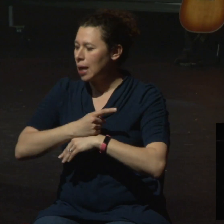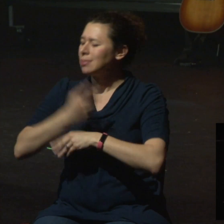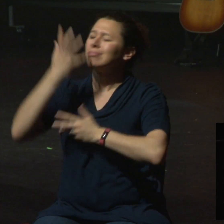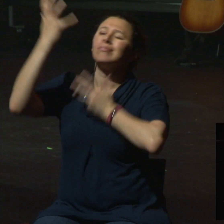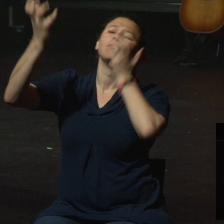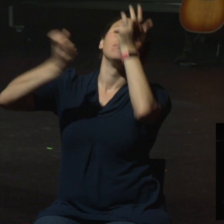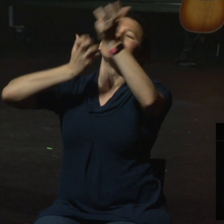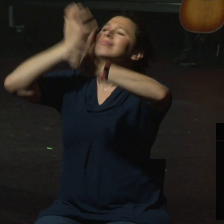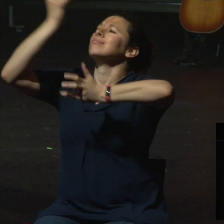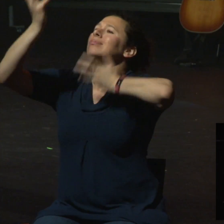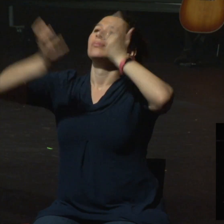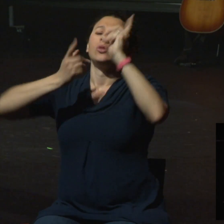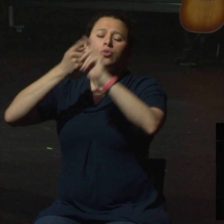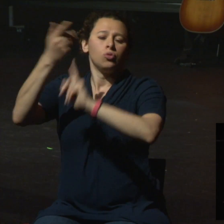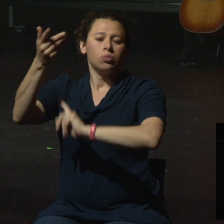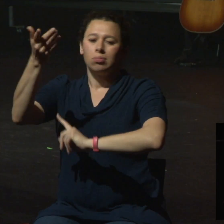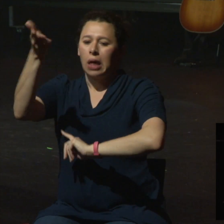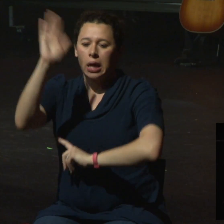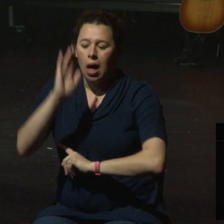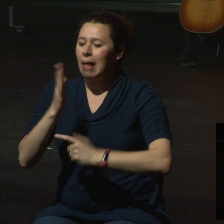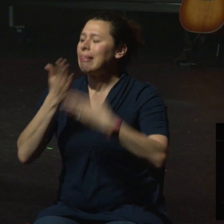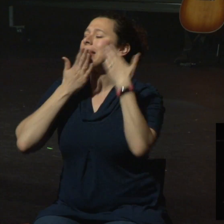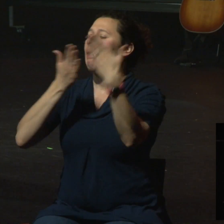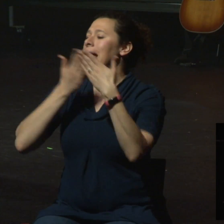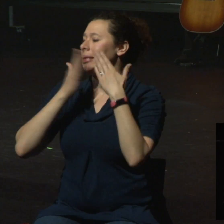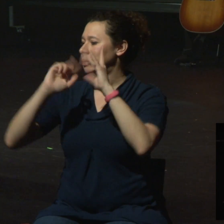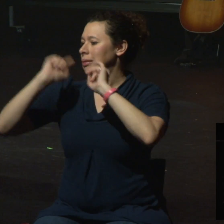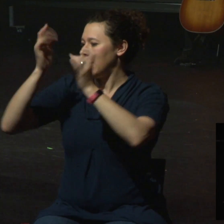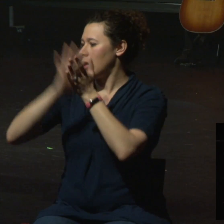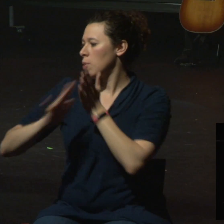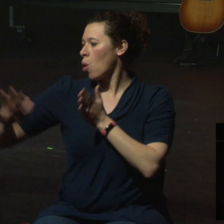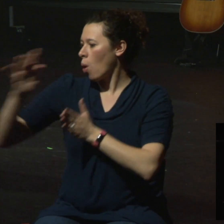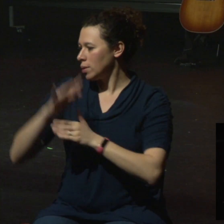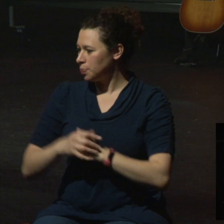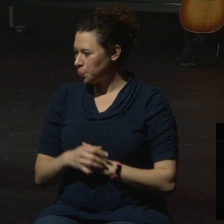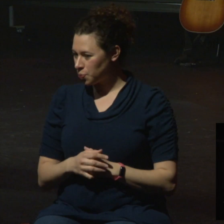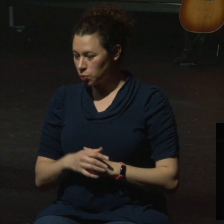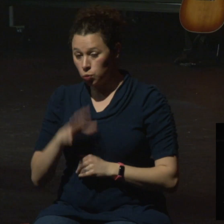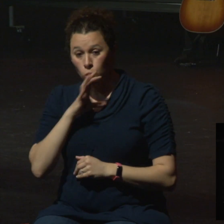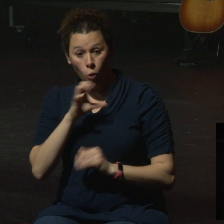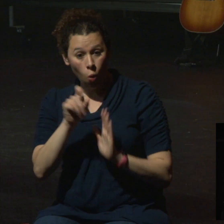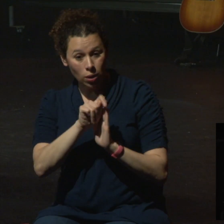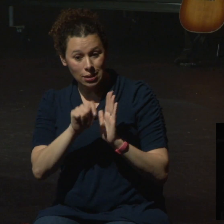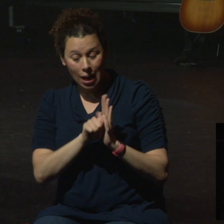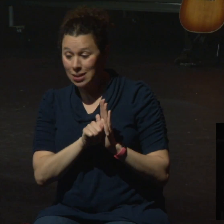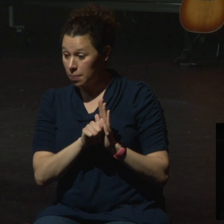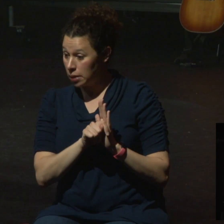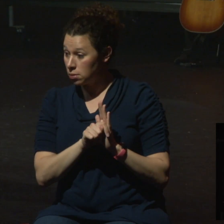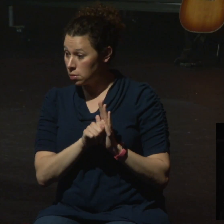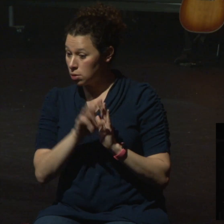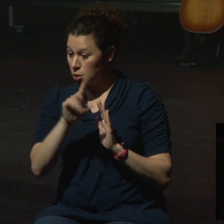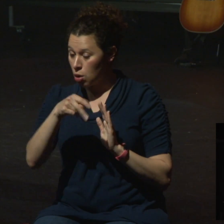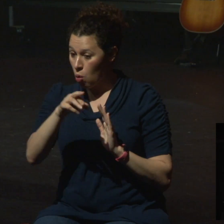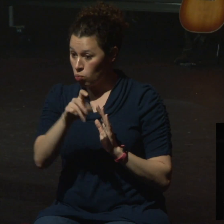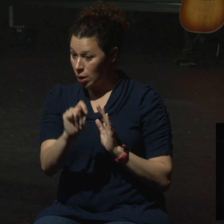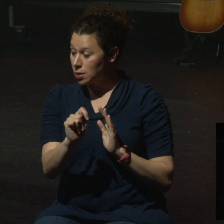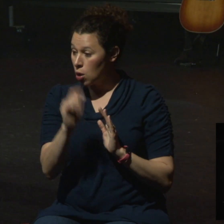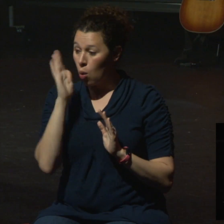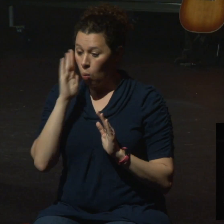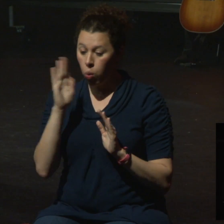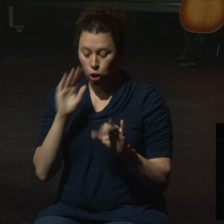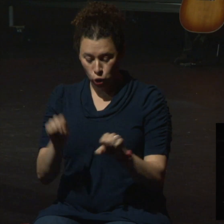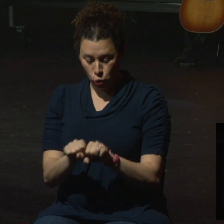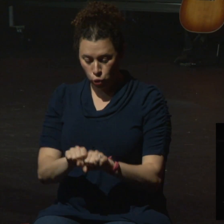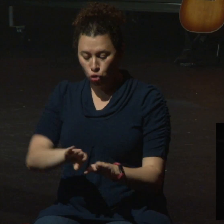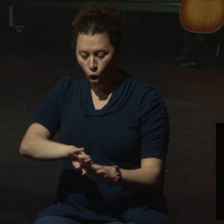Lord, giving him thanks, giving God glory. Old Testament priests would remove their sandals when walking into the church,